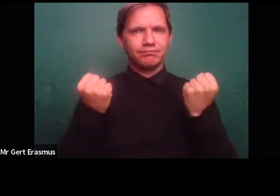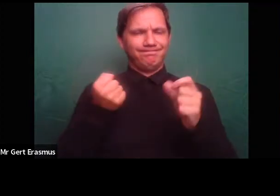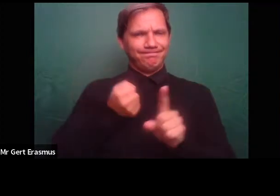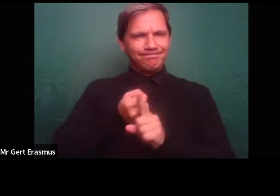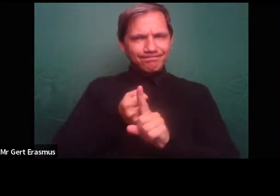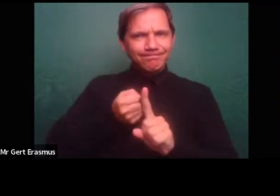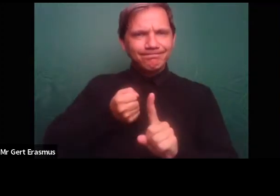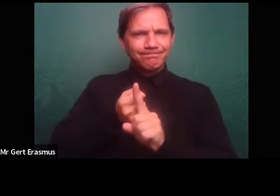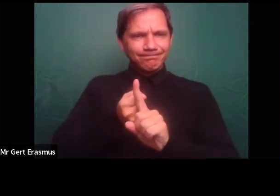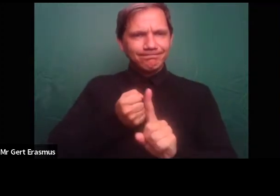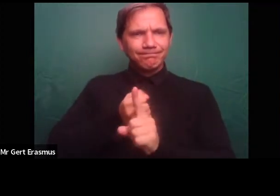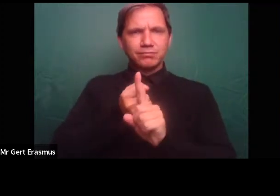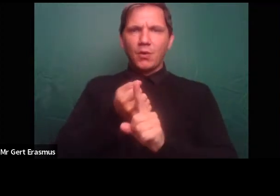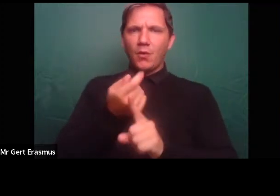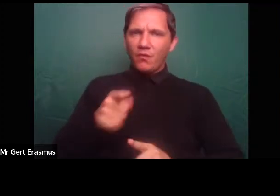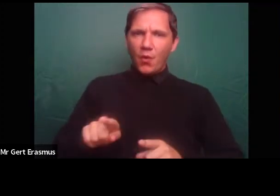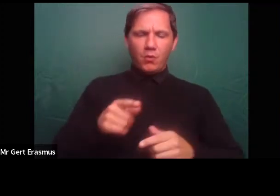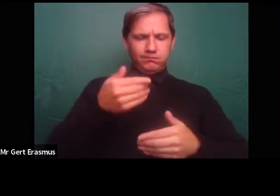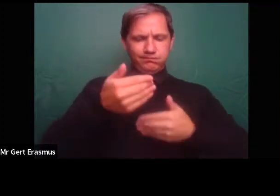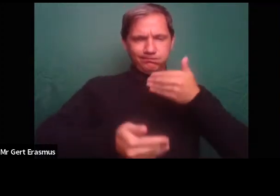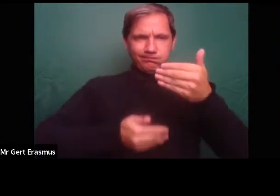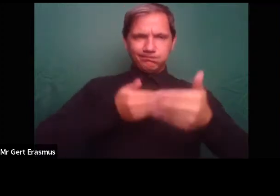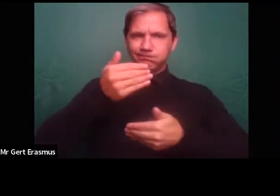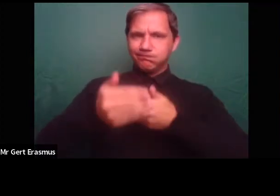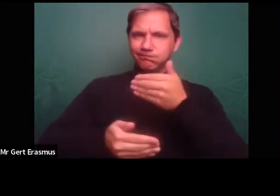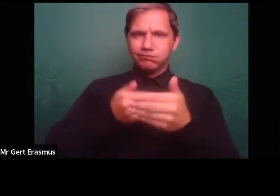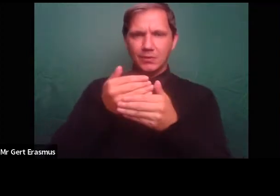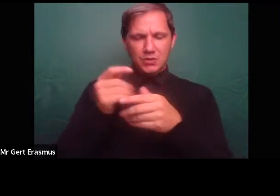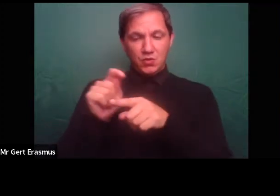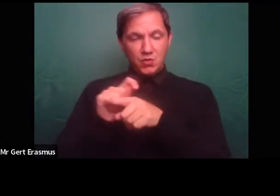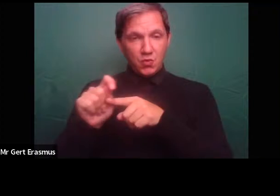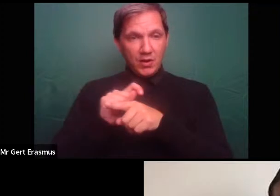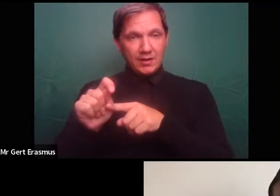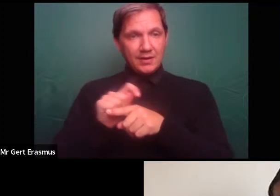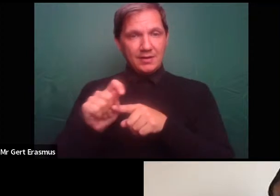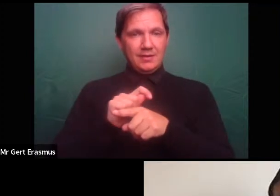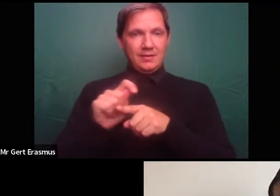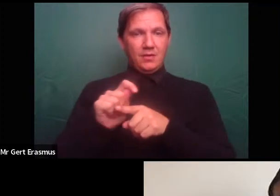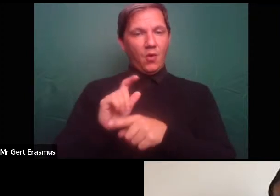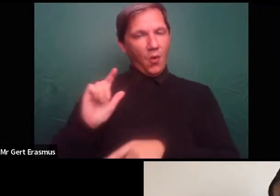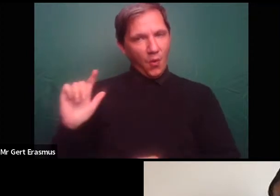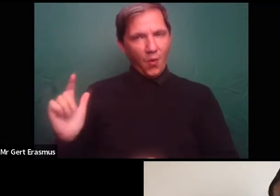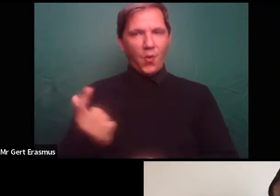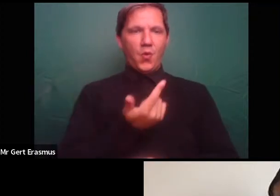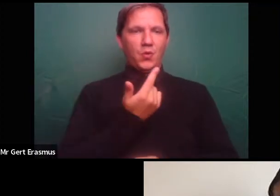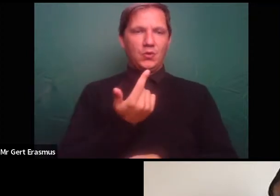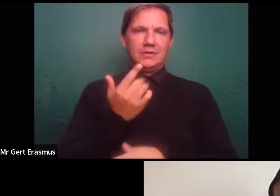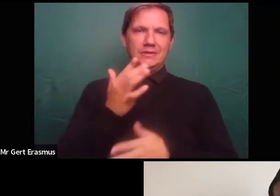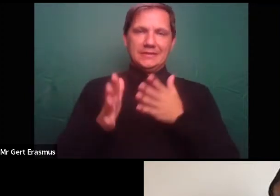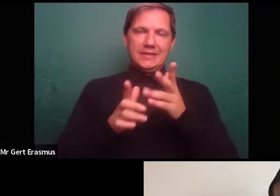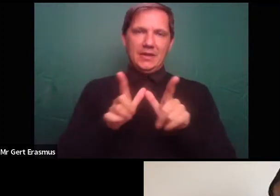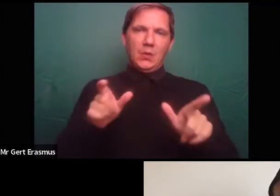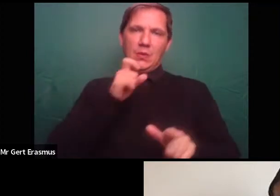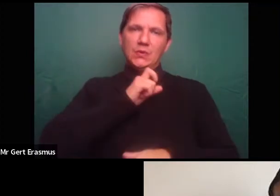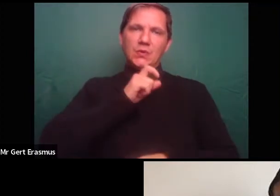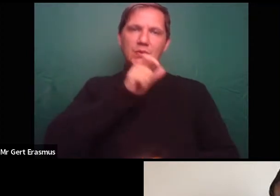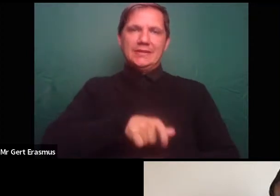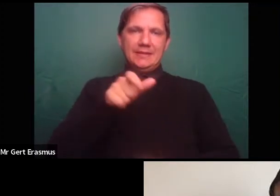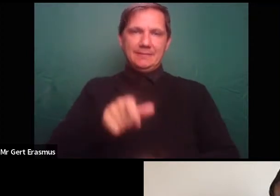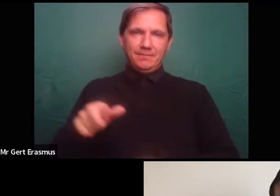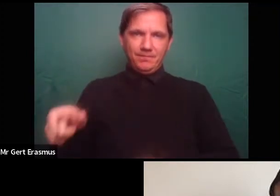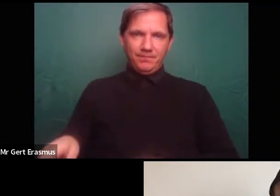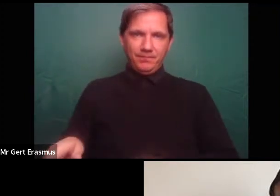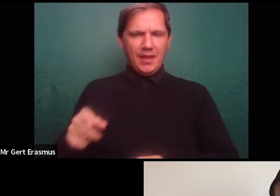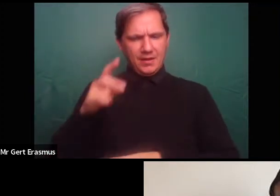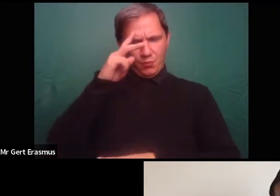advocates for continuous education and training of all sign language users and